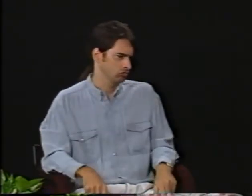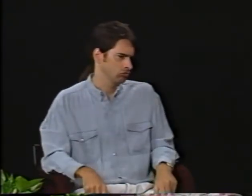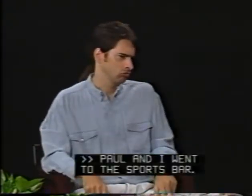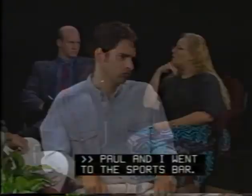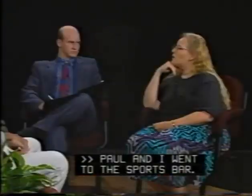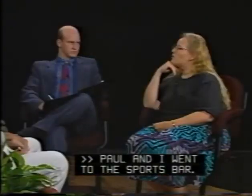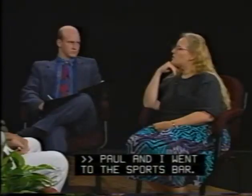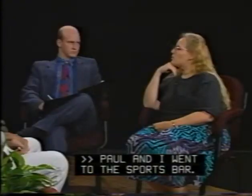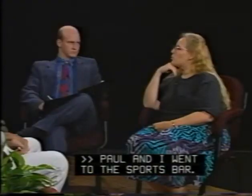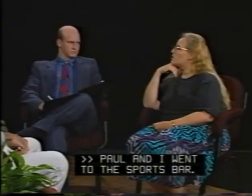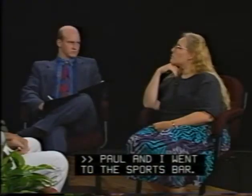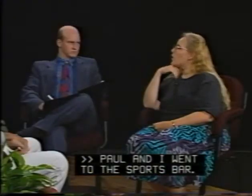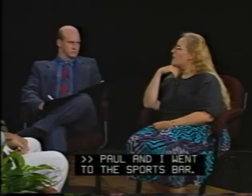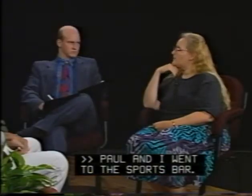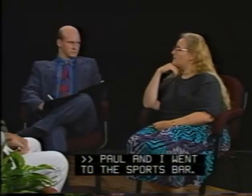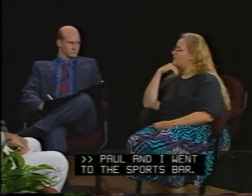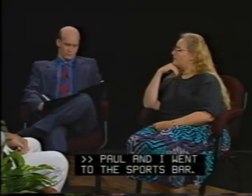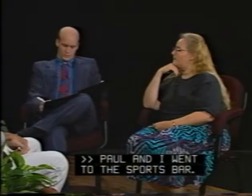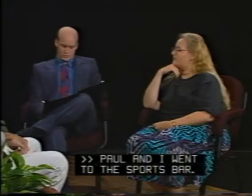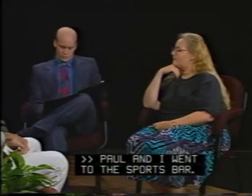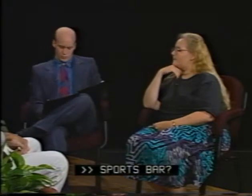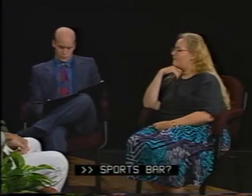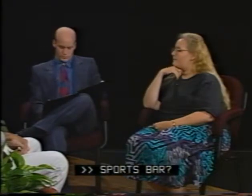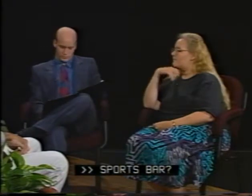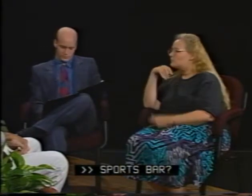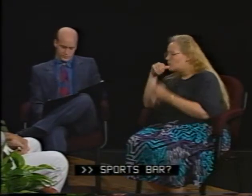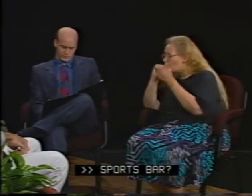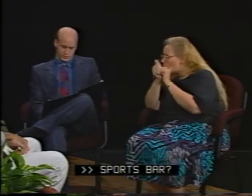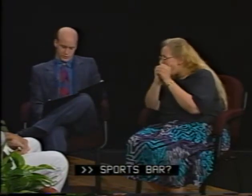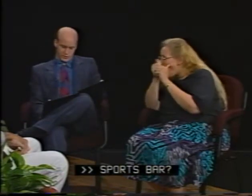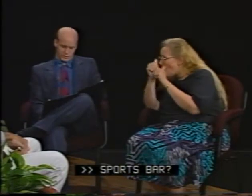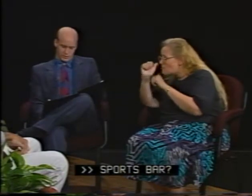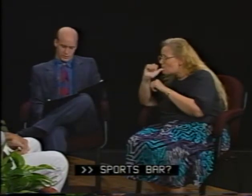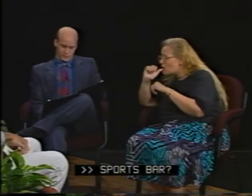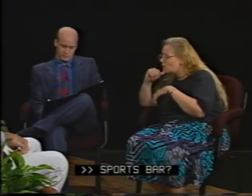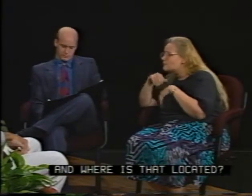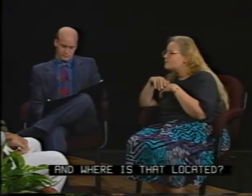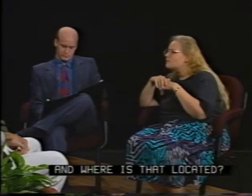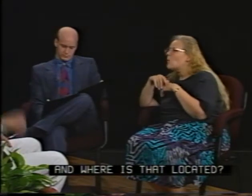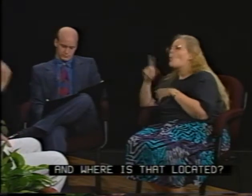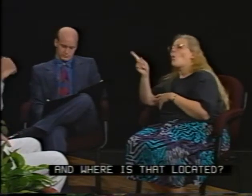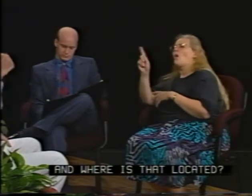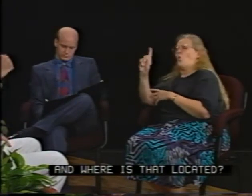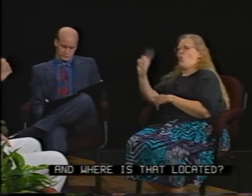Paul and I went to the sports bar. The sports bar. And where's that located?